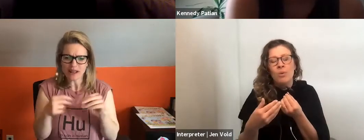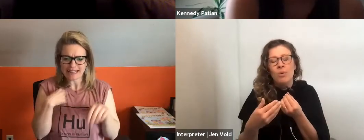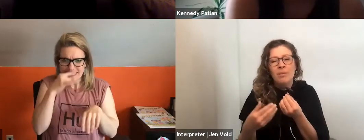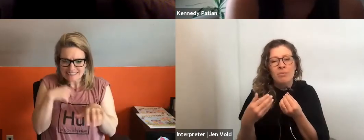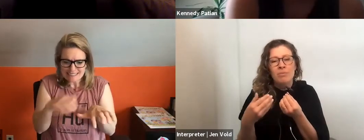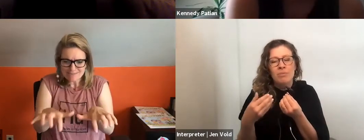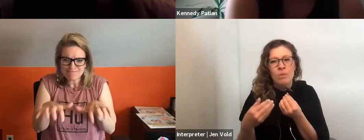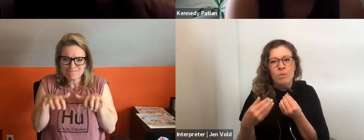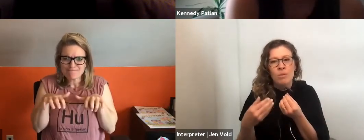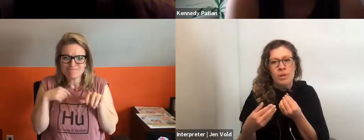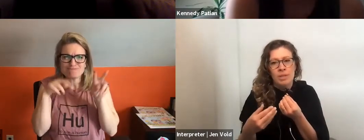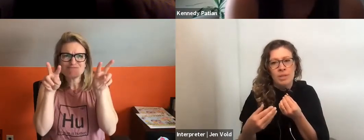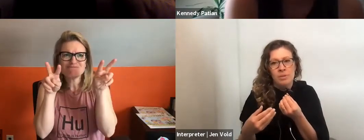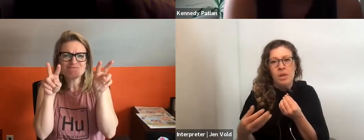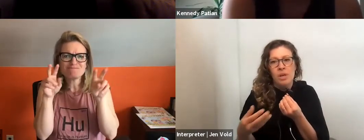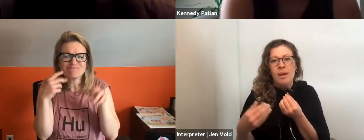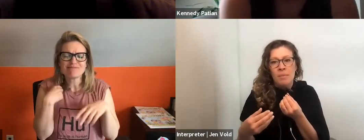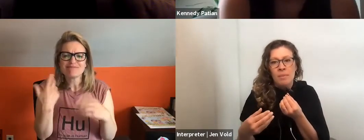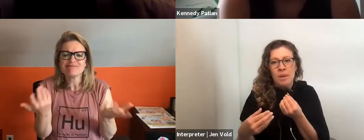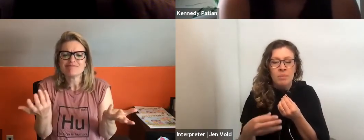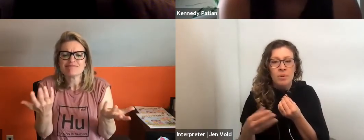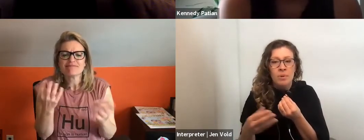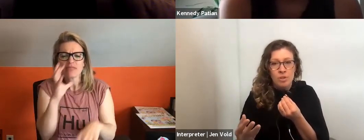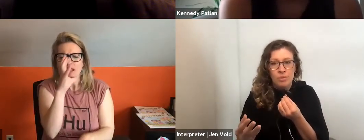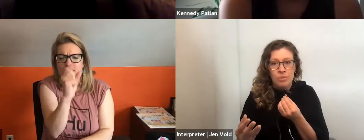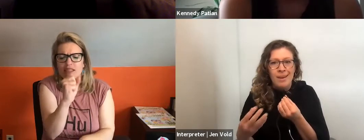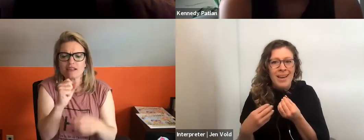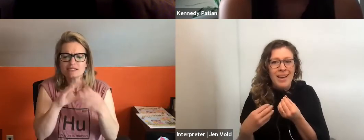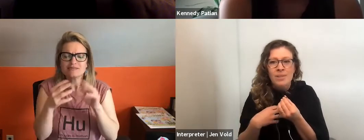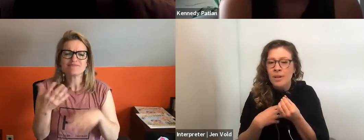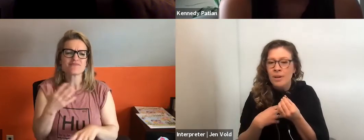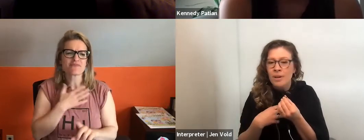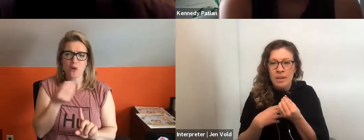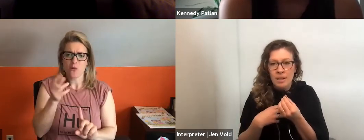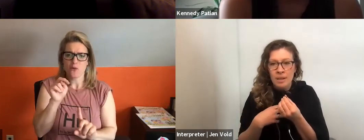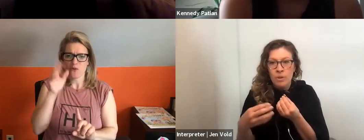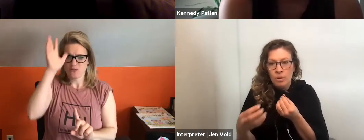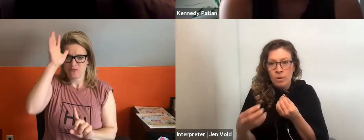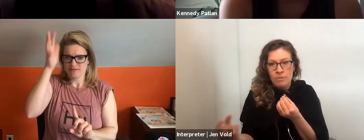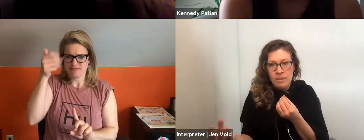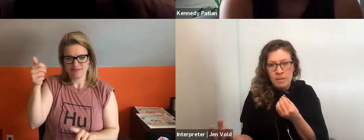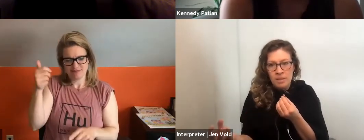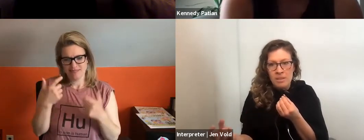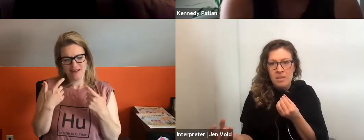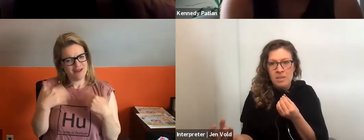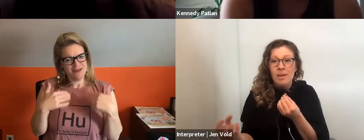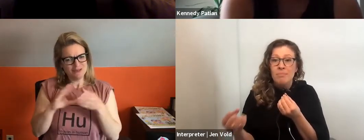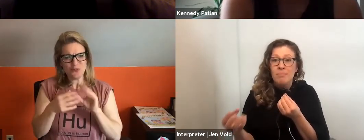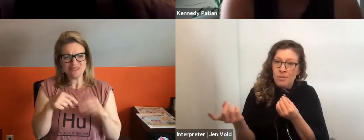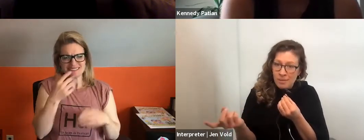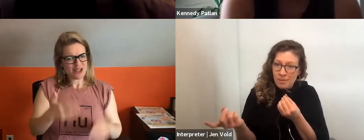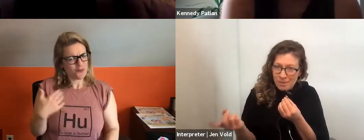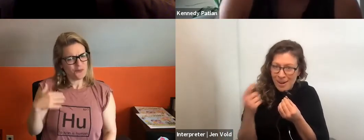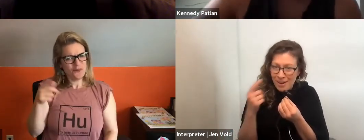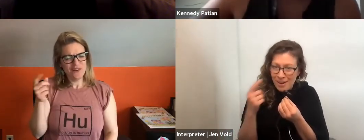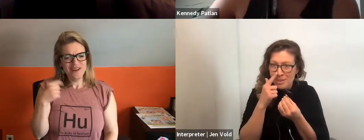you would have really renowned storytellers come in and put on shows. And as a very young kid, I would go to events like these.